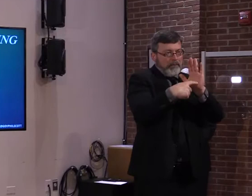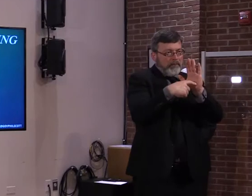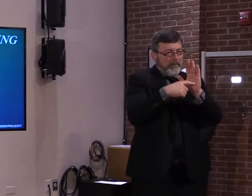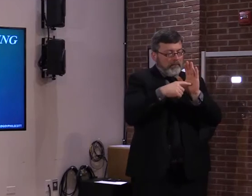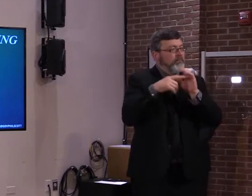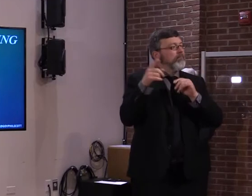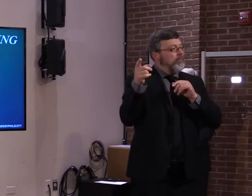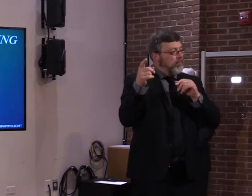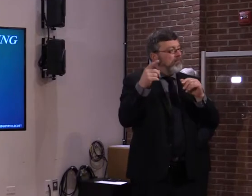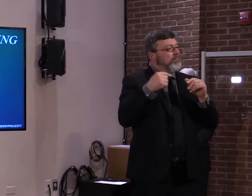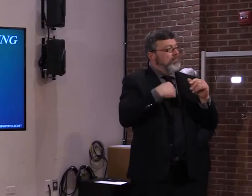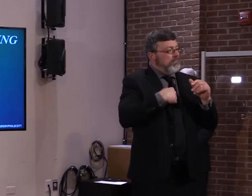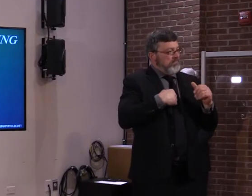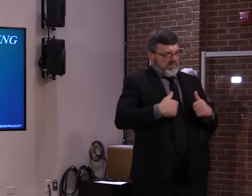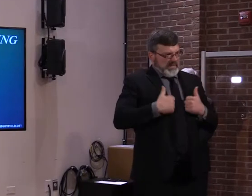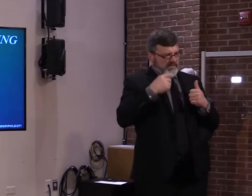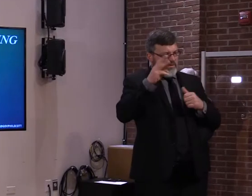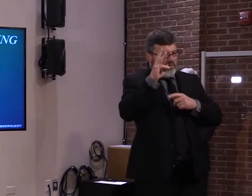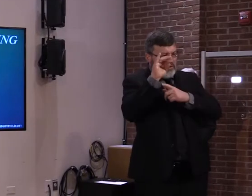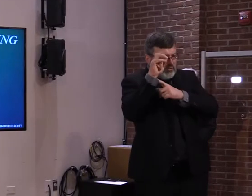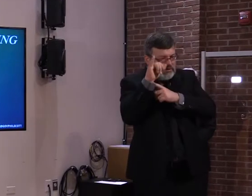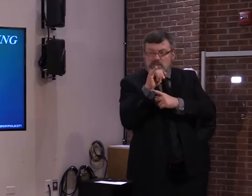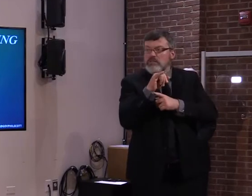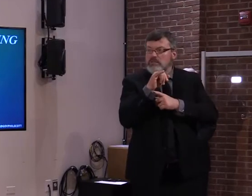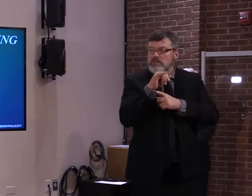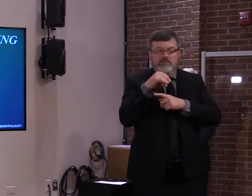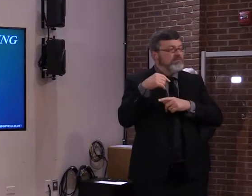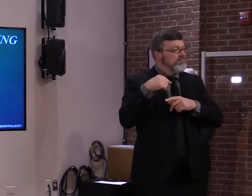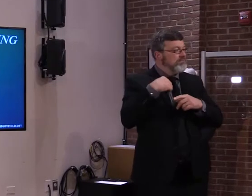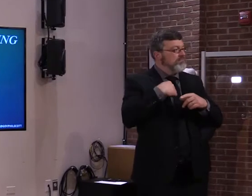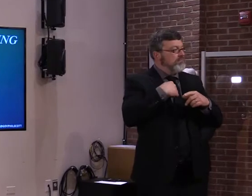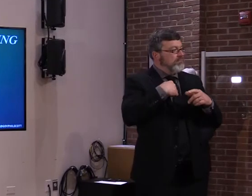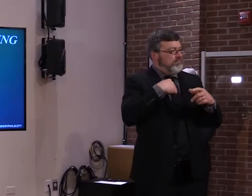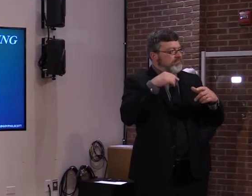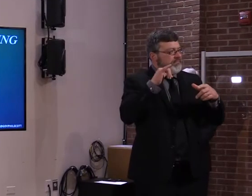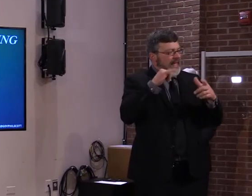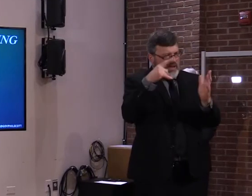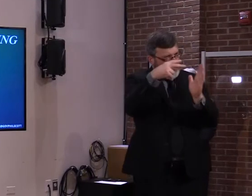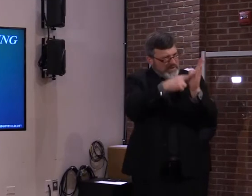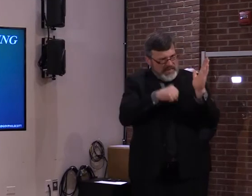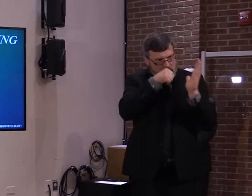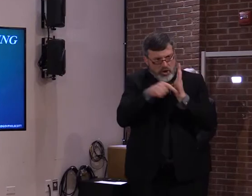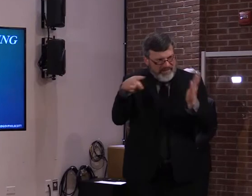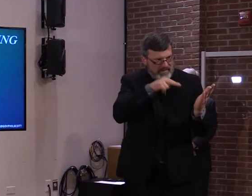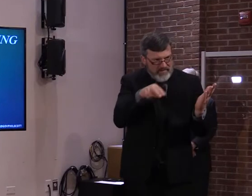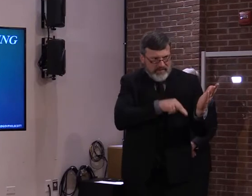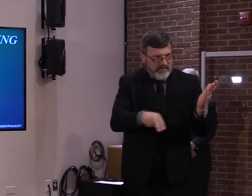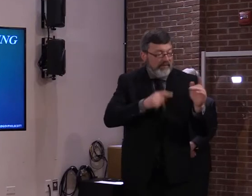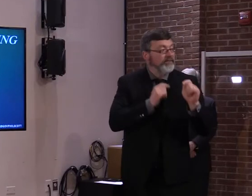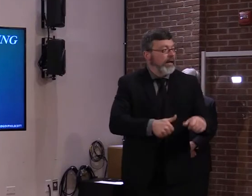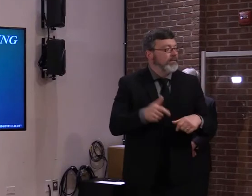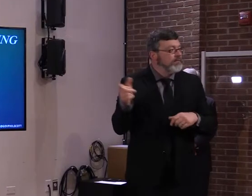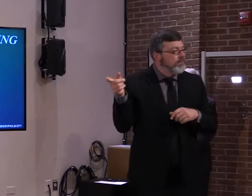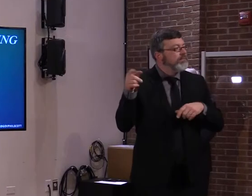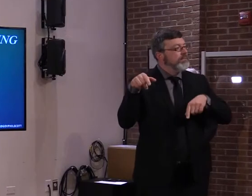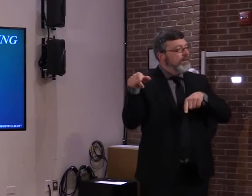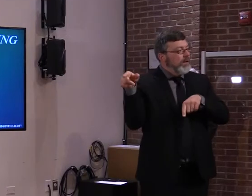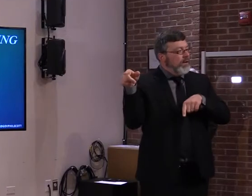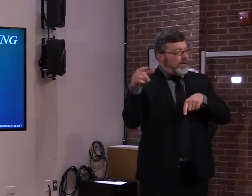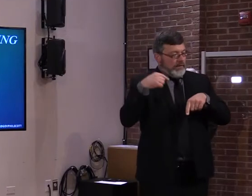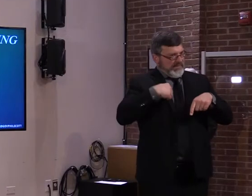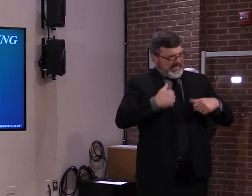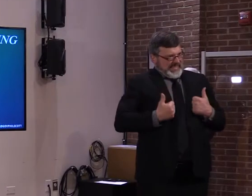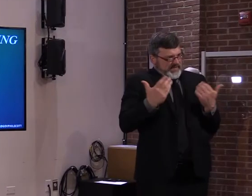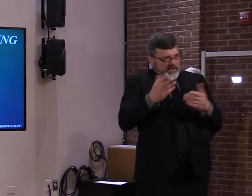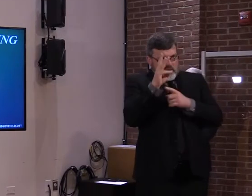Winooski for over 30 years. My wife Dottie and I have been very involved with New Americans here in Winooski for years. Both of our